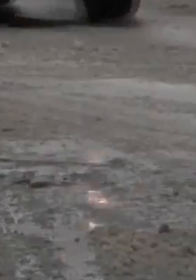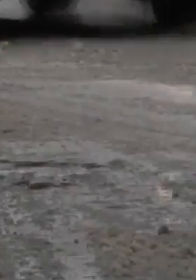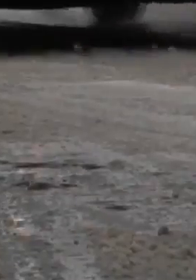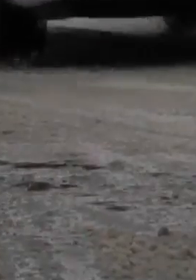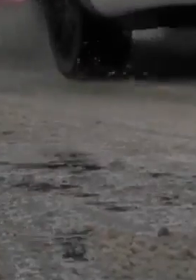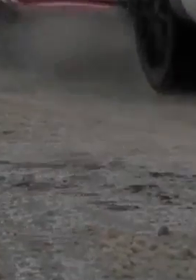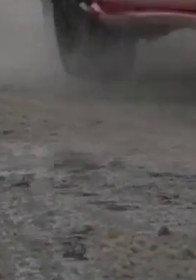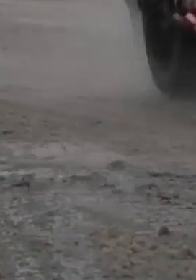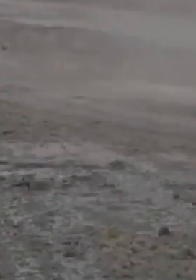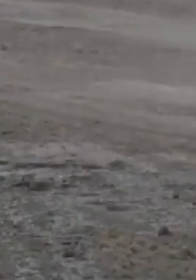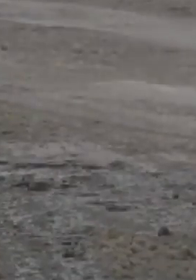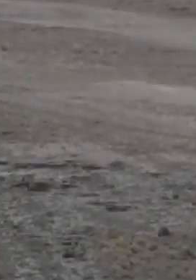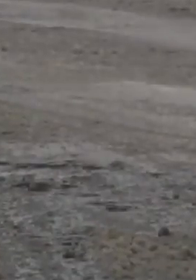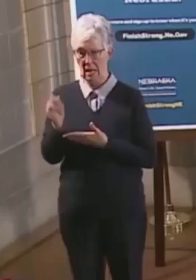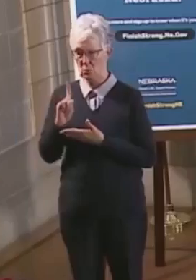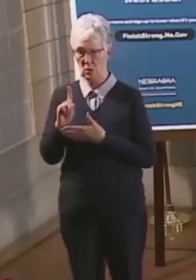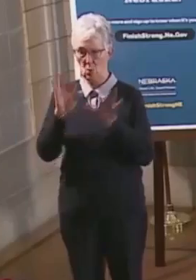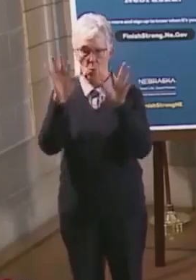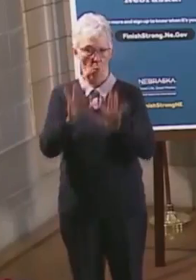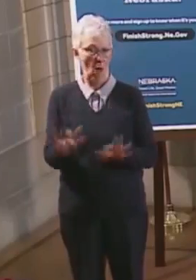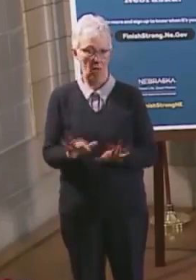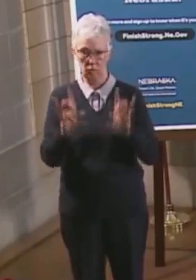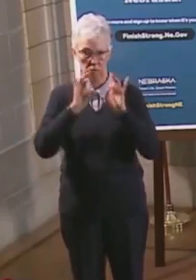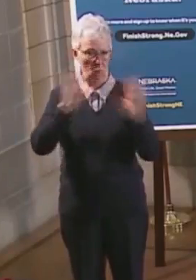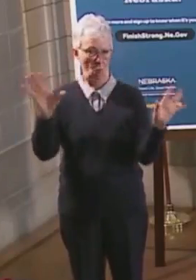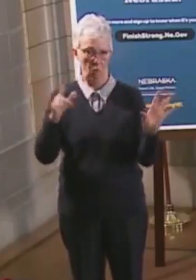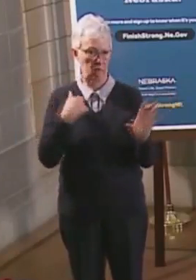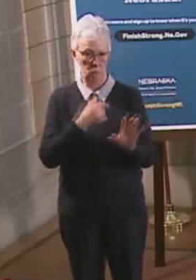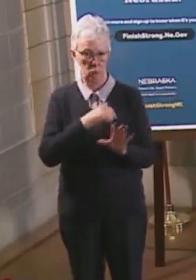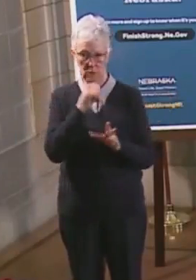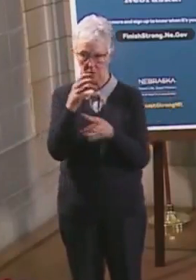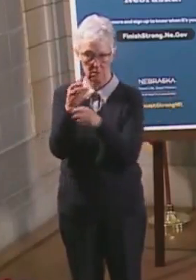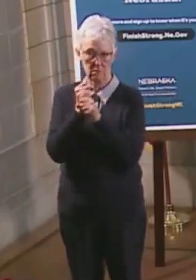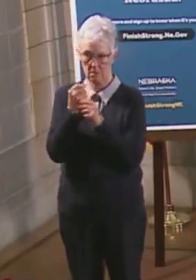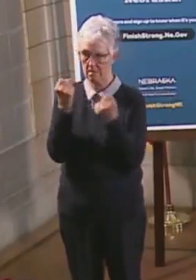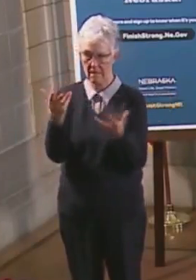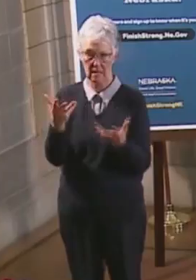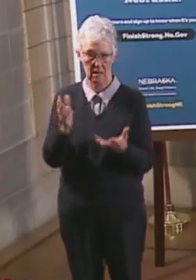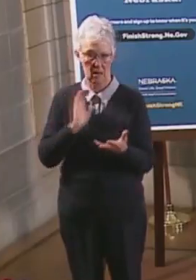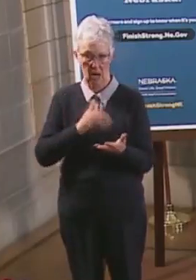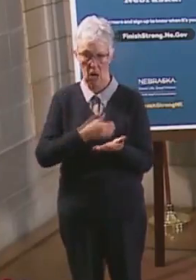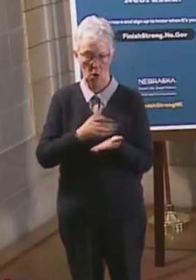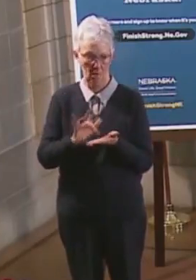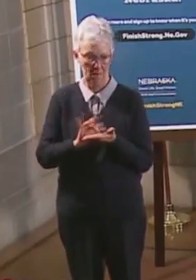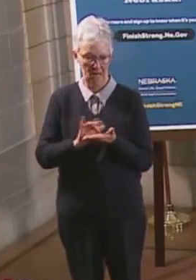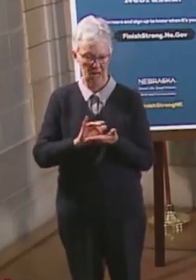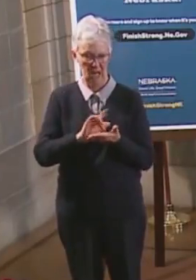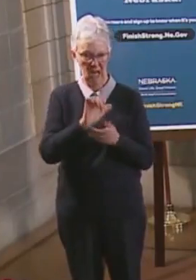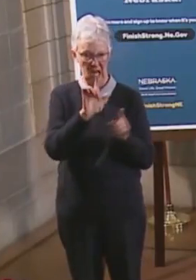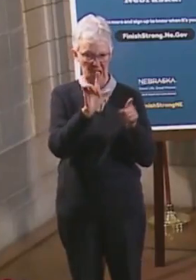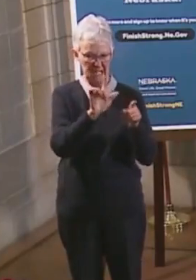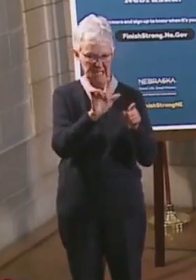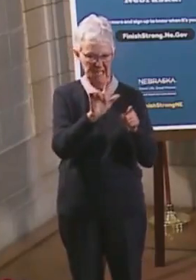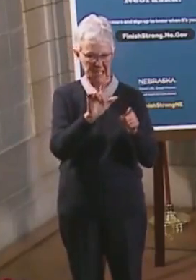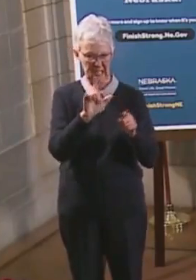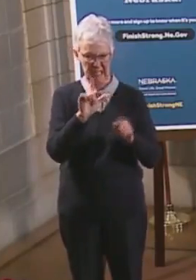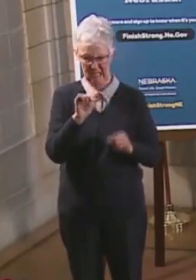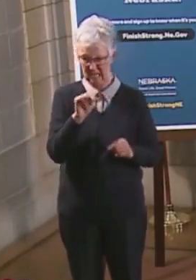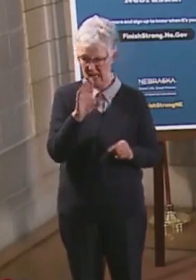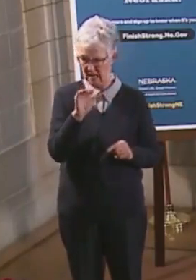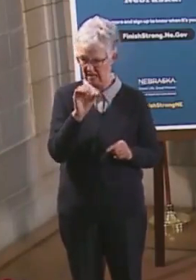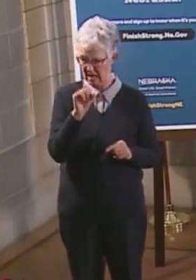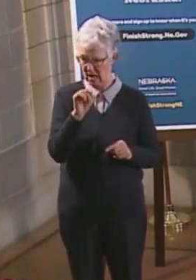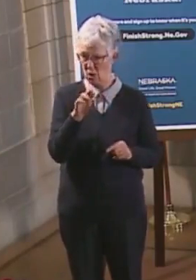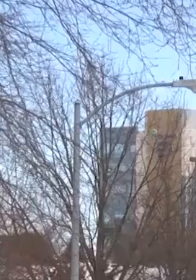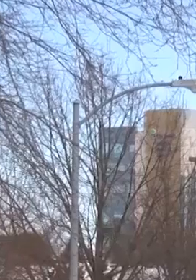receive many of our shipments. I think Lincoln, Lancaster, and Douglas both got some of their shipments, if not all their shipments last week,